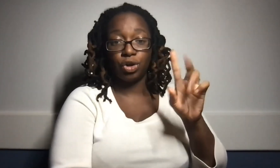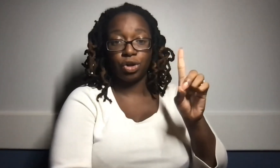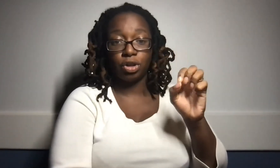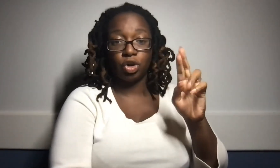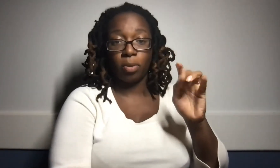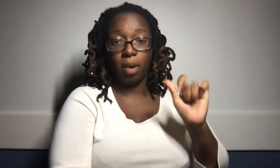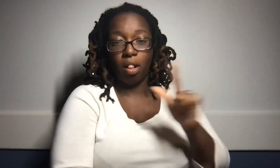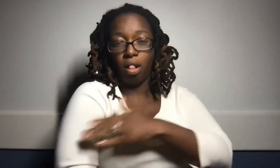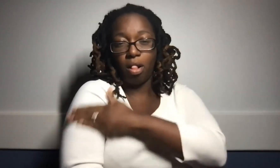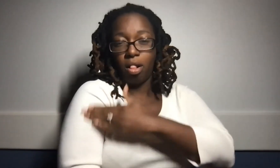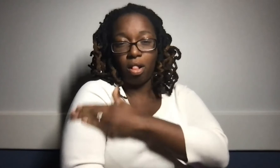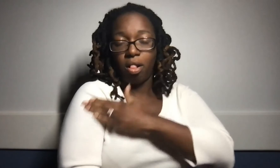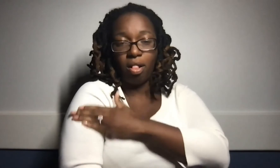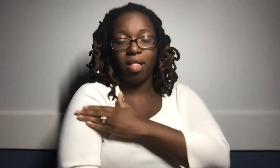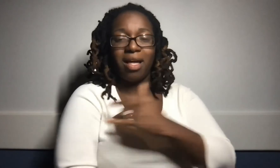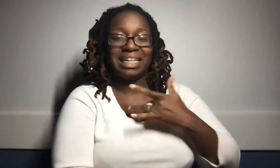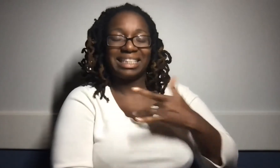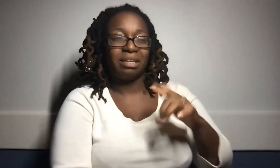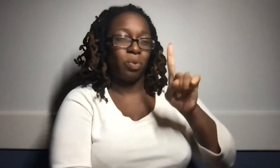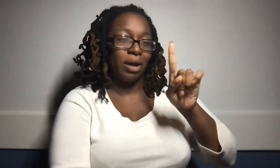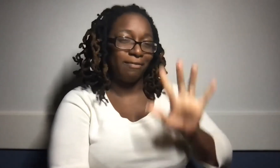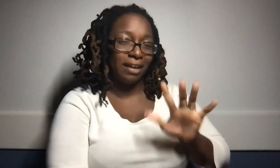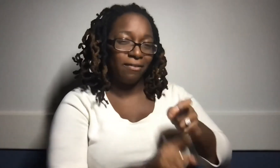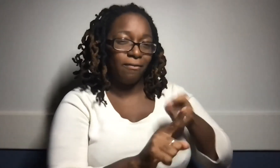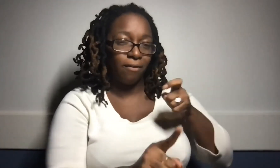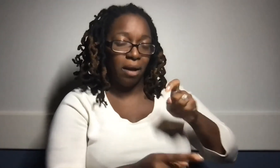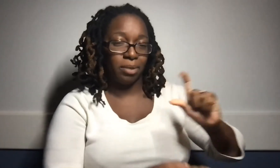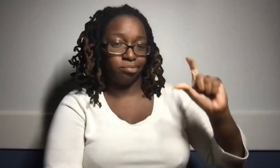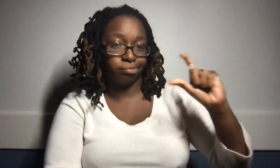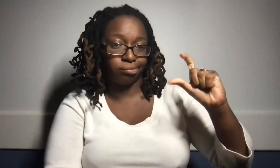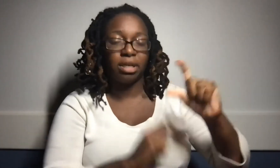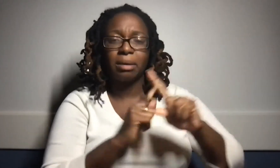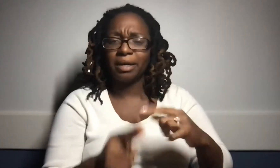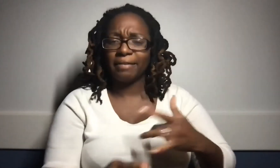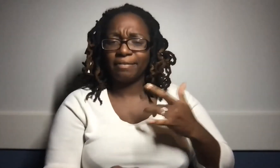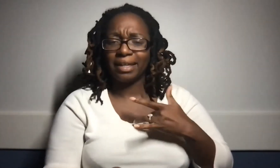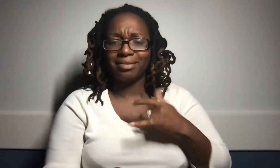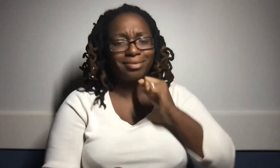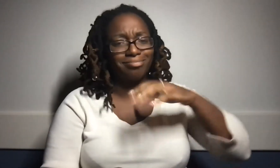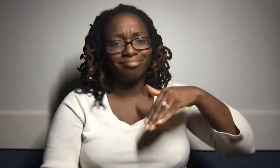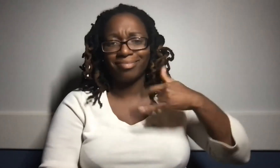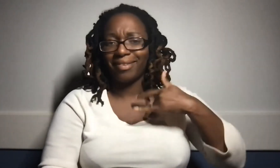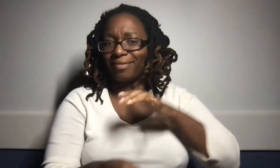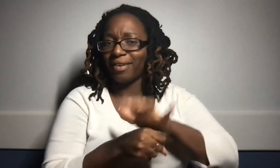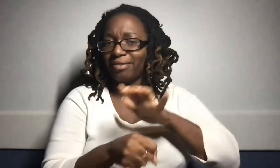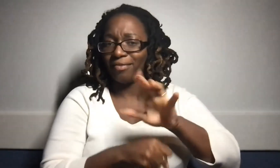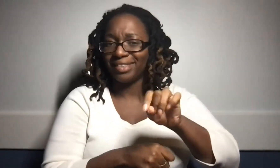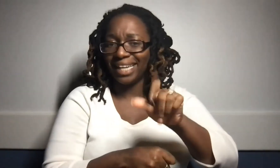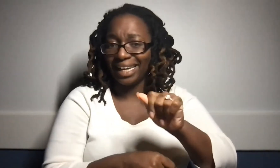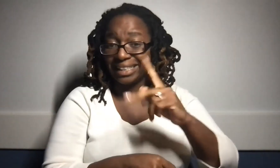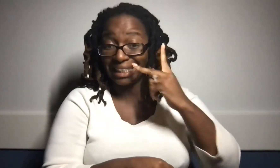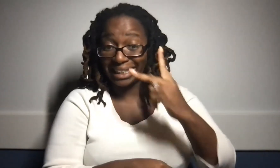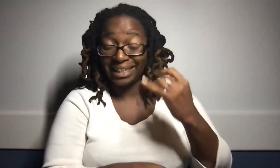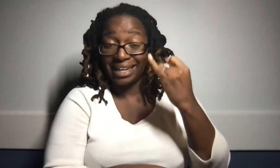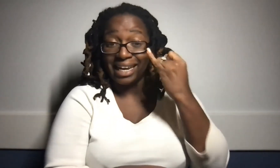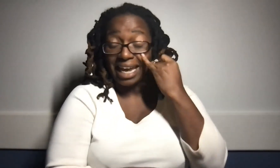of a dose from a vial, he said, we don't yet have the data to know how effectively an